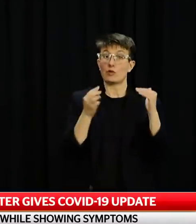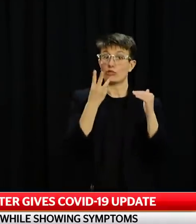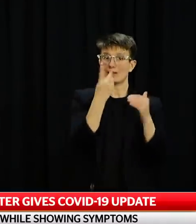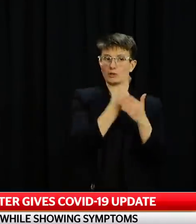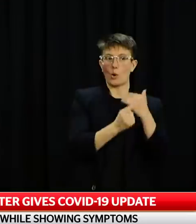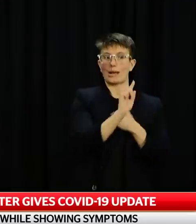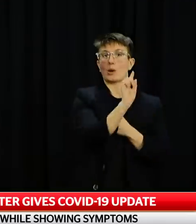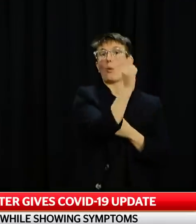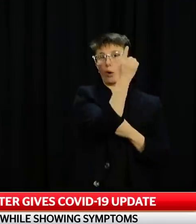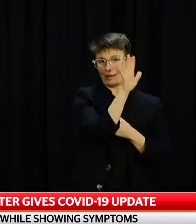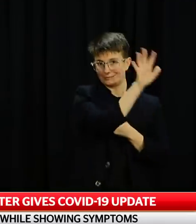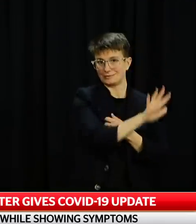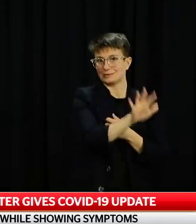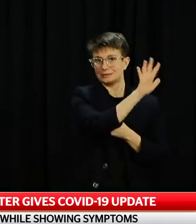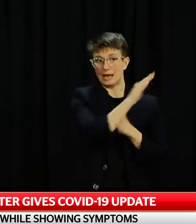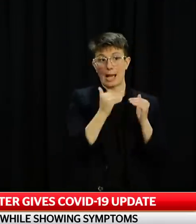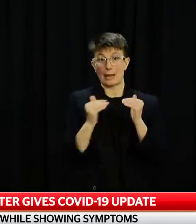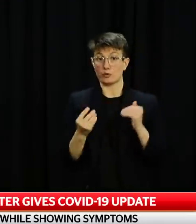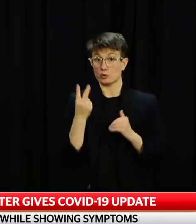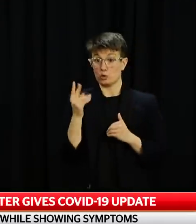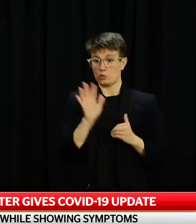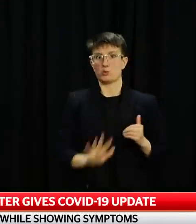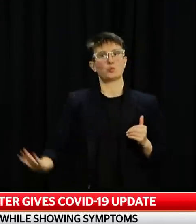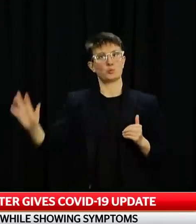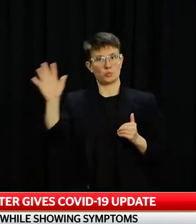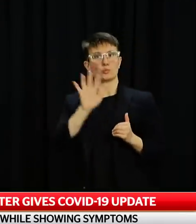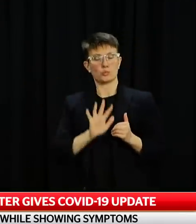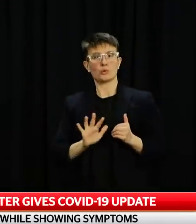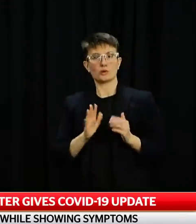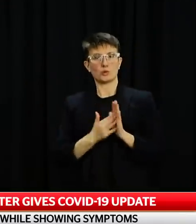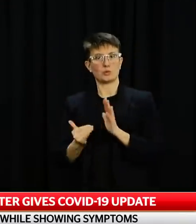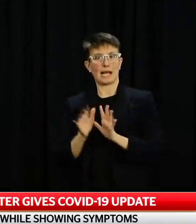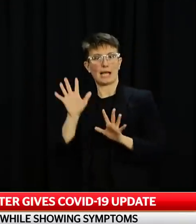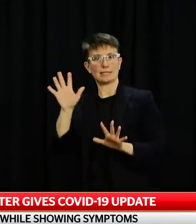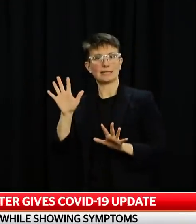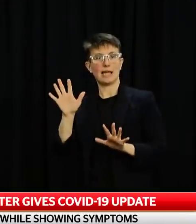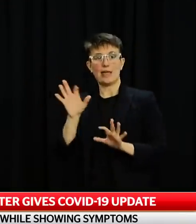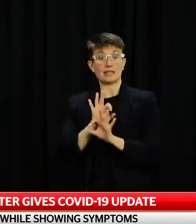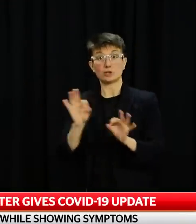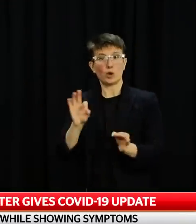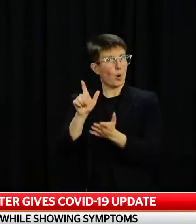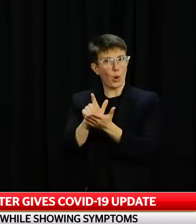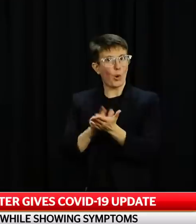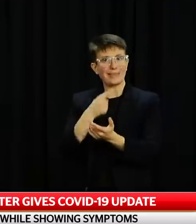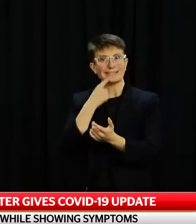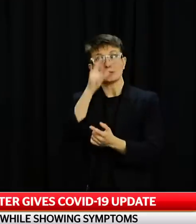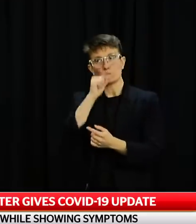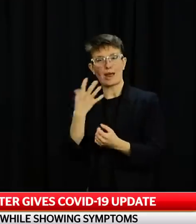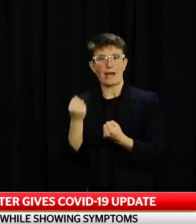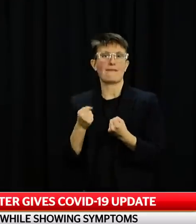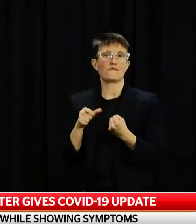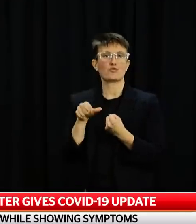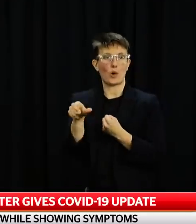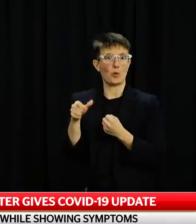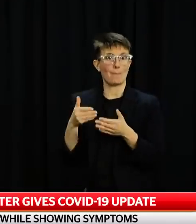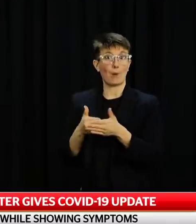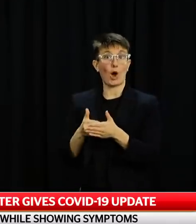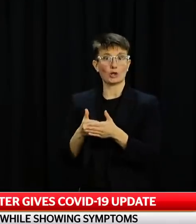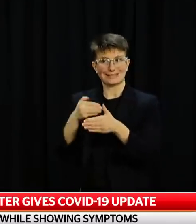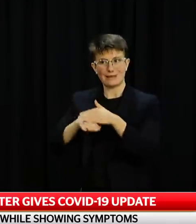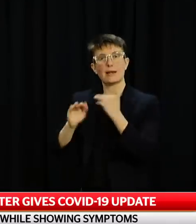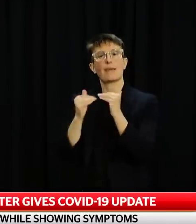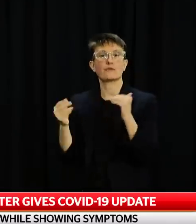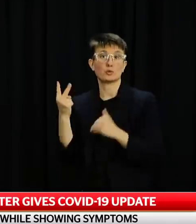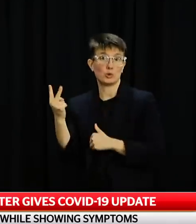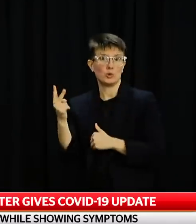legal basis for checkpoints during Level 2, either by police or by anybody else. We are operating checkpoints